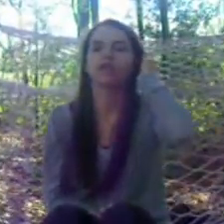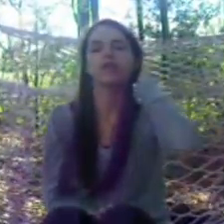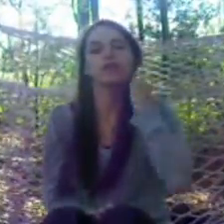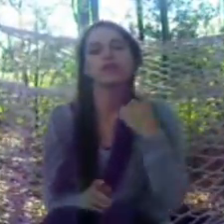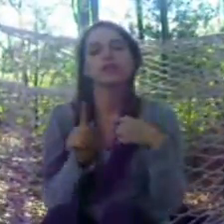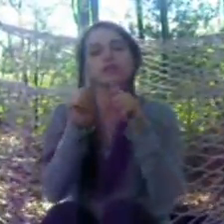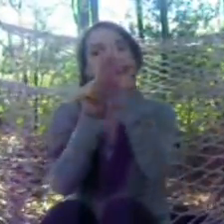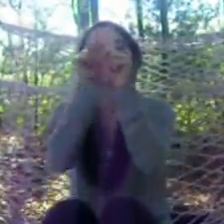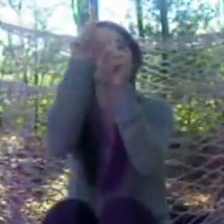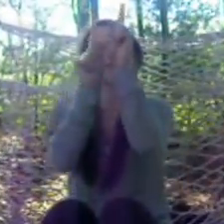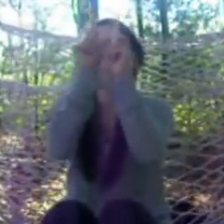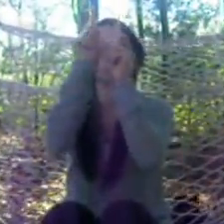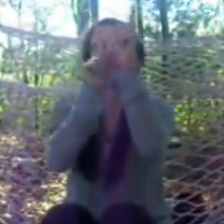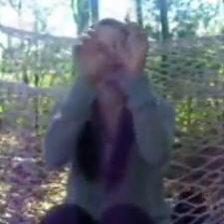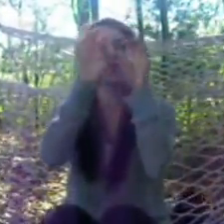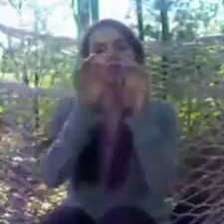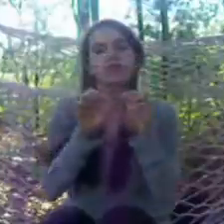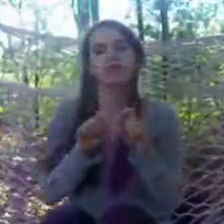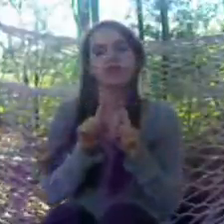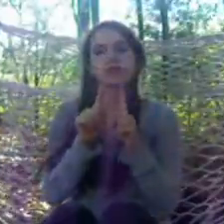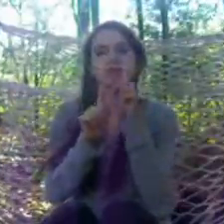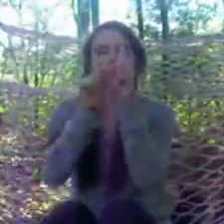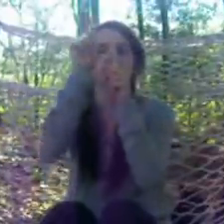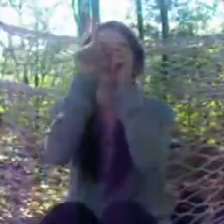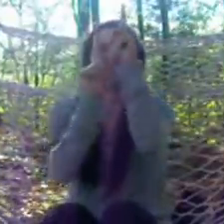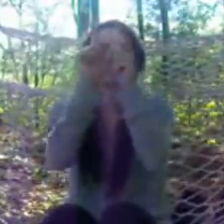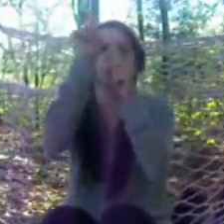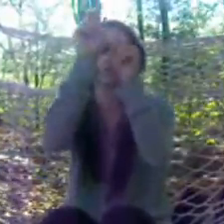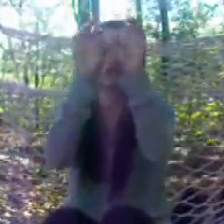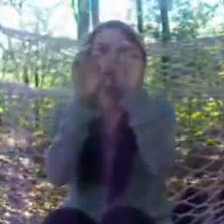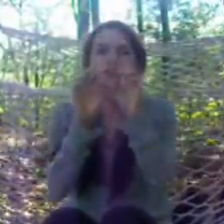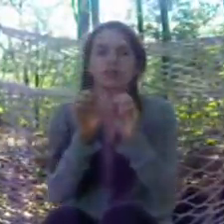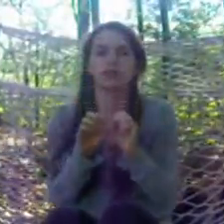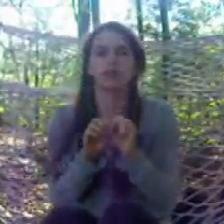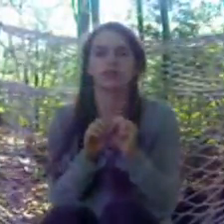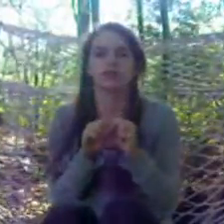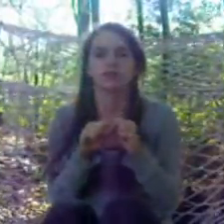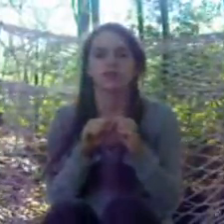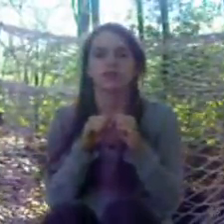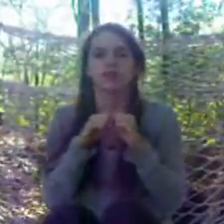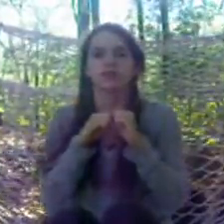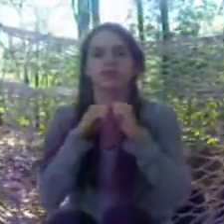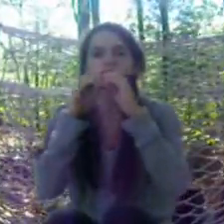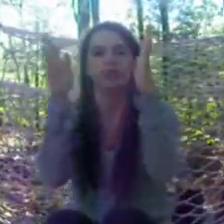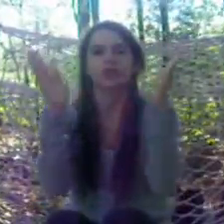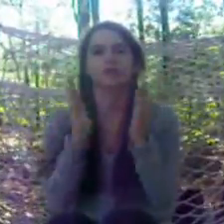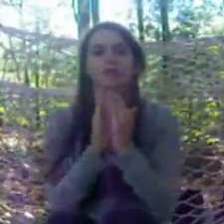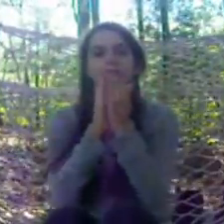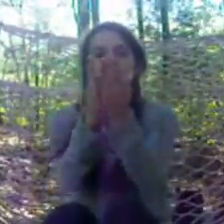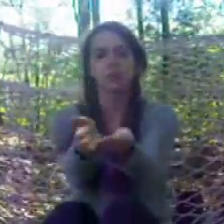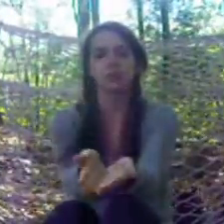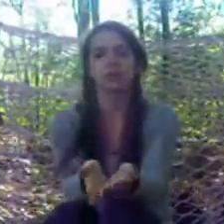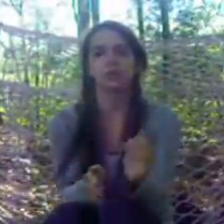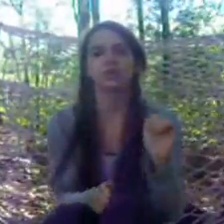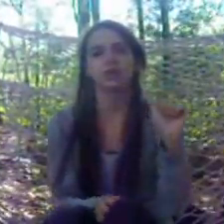you the the star For